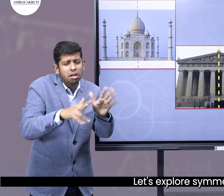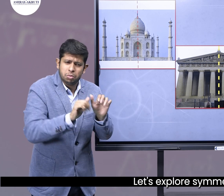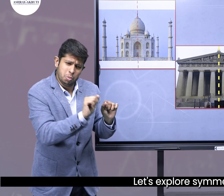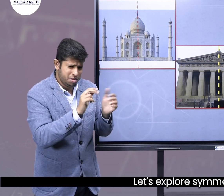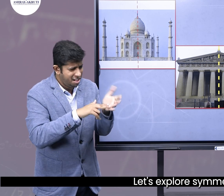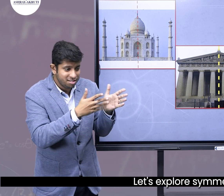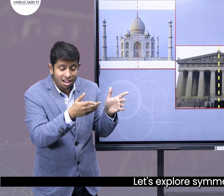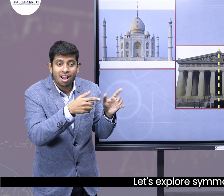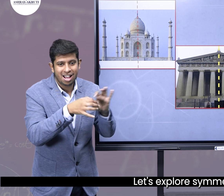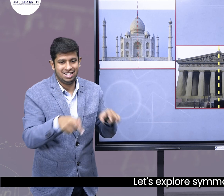Let's explore symmetry.